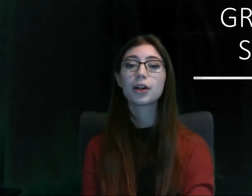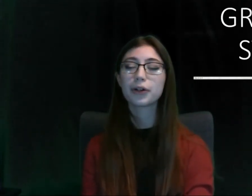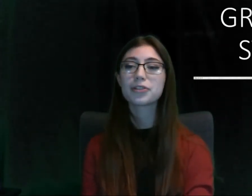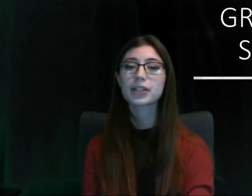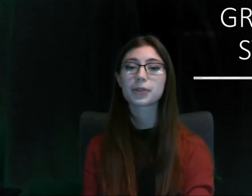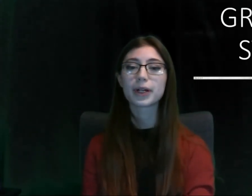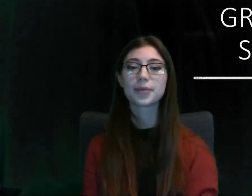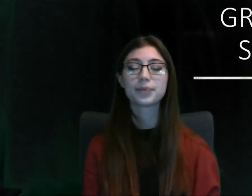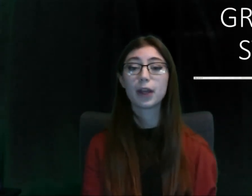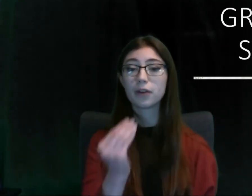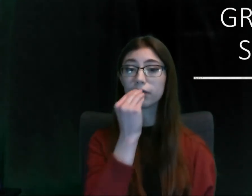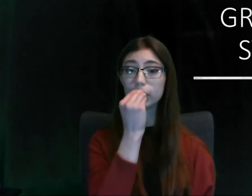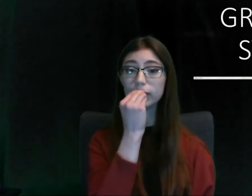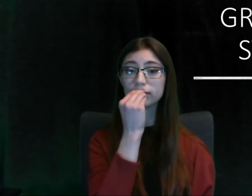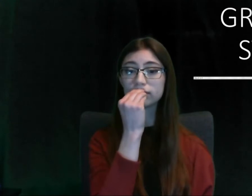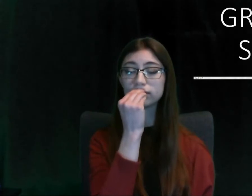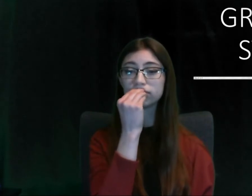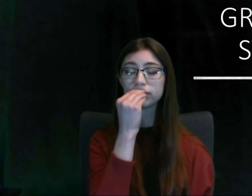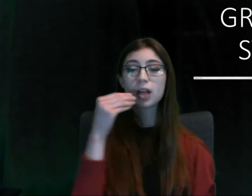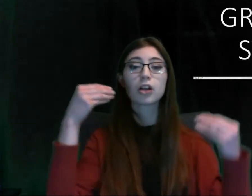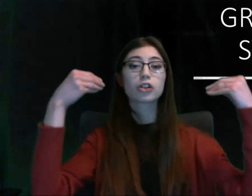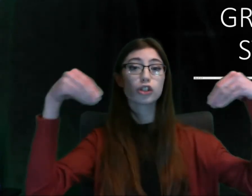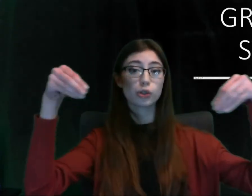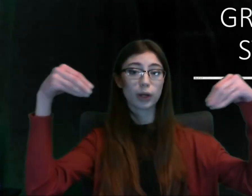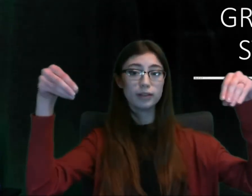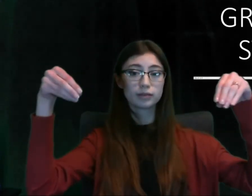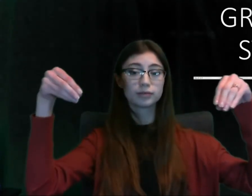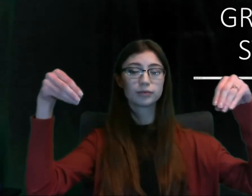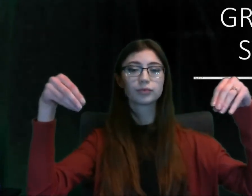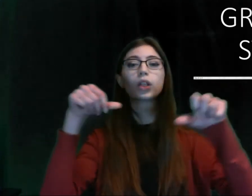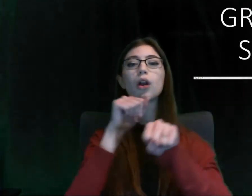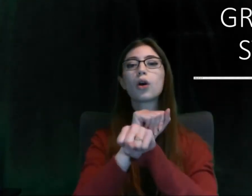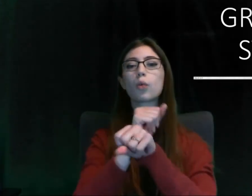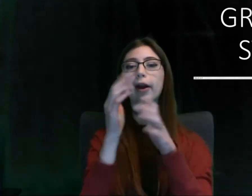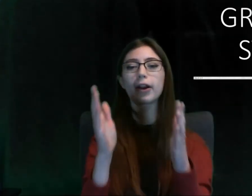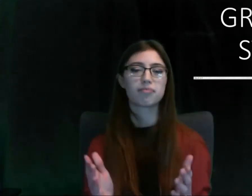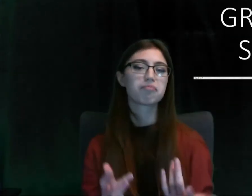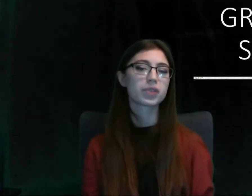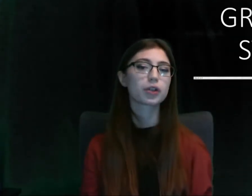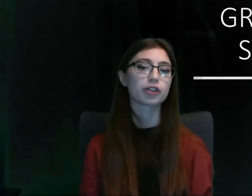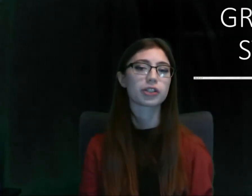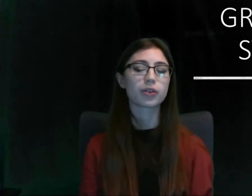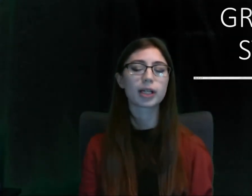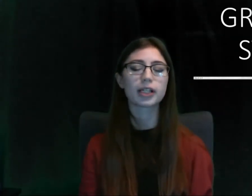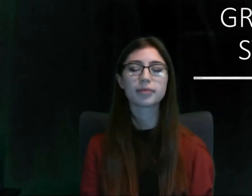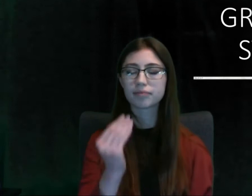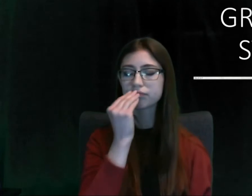Grocery store, food, store, worker. It's a grocery store worker.